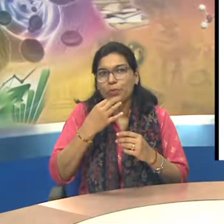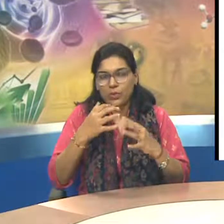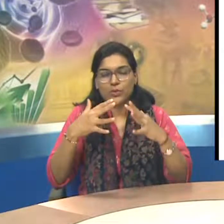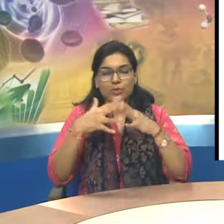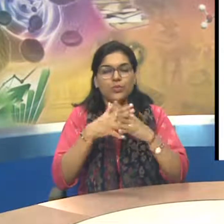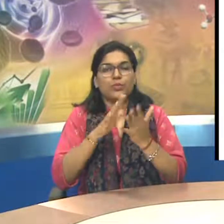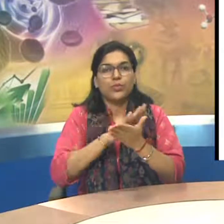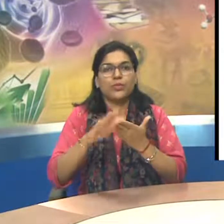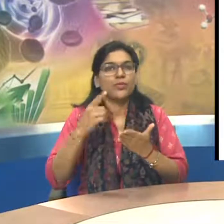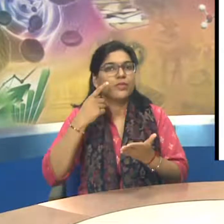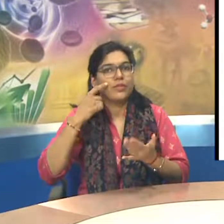whistles,